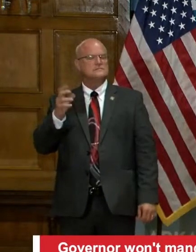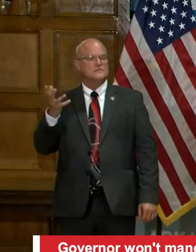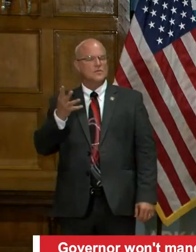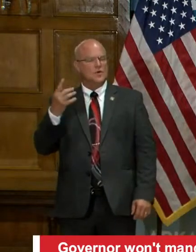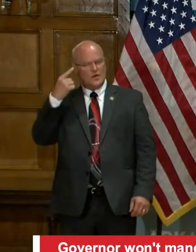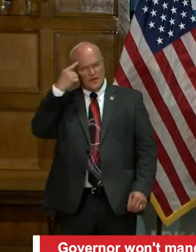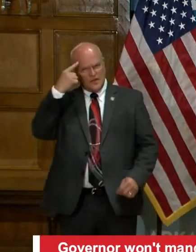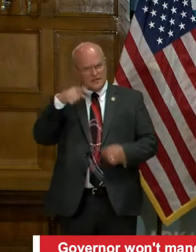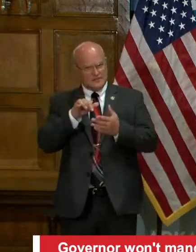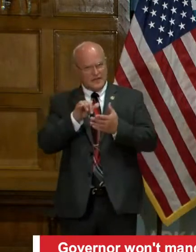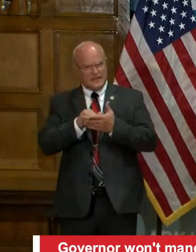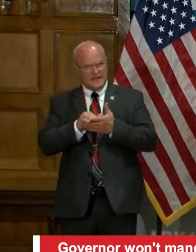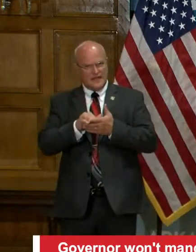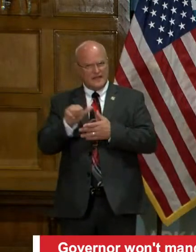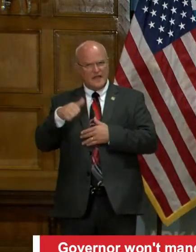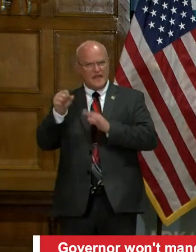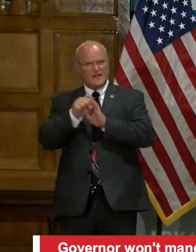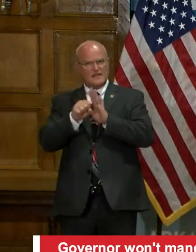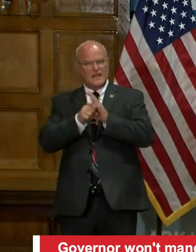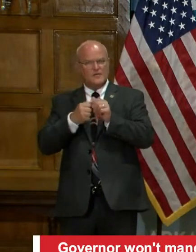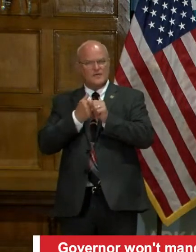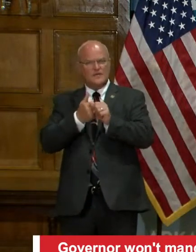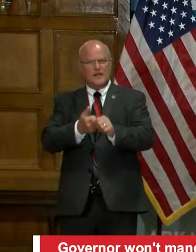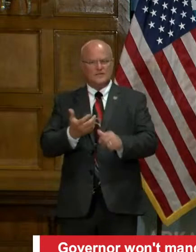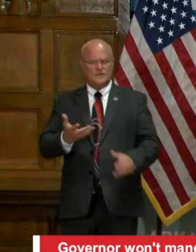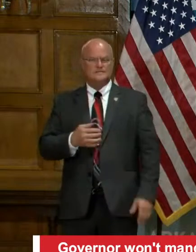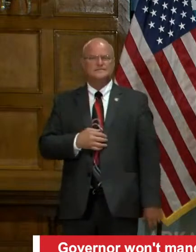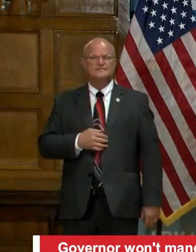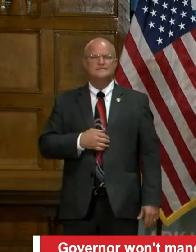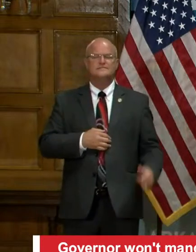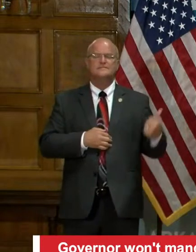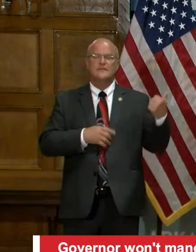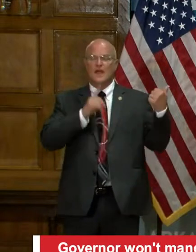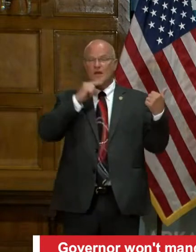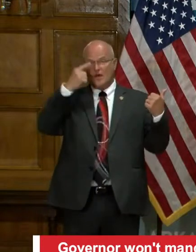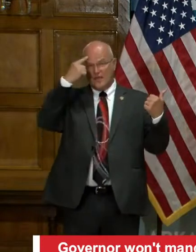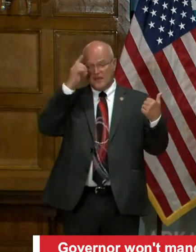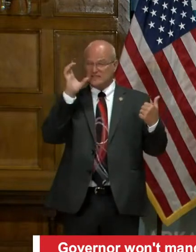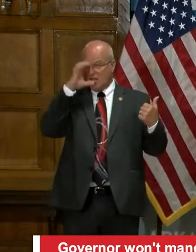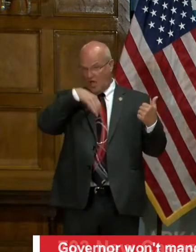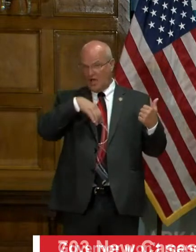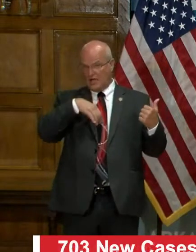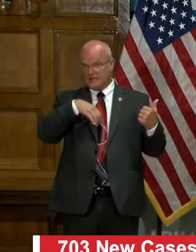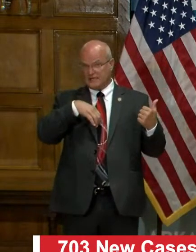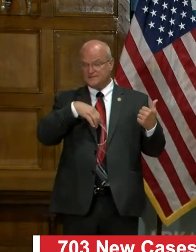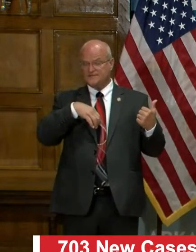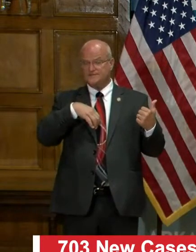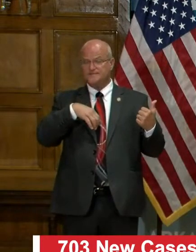your thoughts on this, and do you think other states will follow suit? I actually thought it was a little odd.